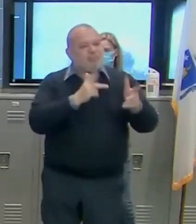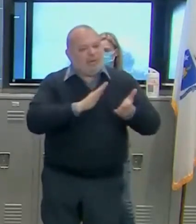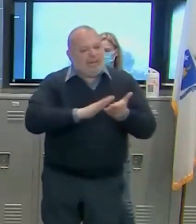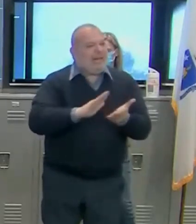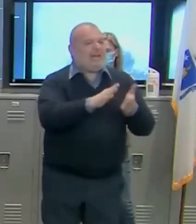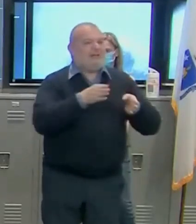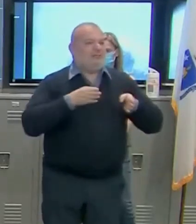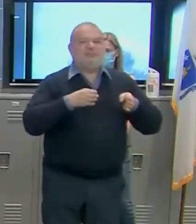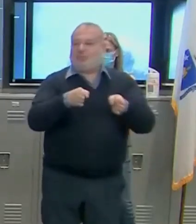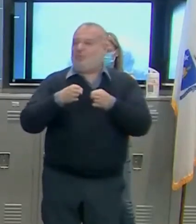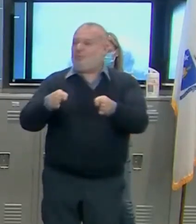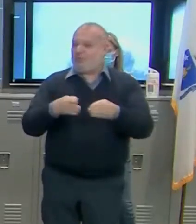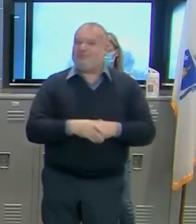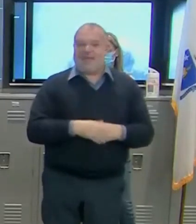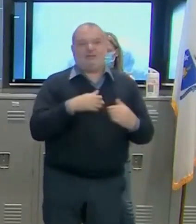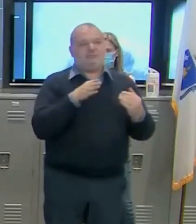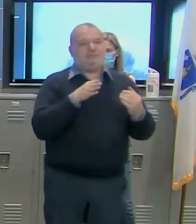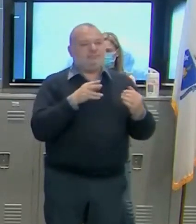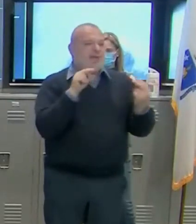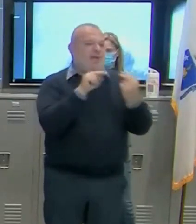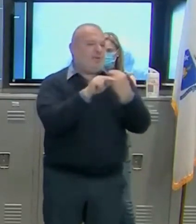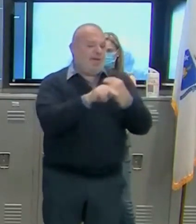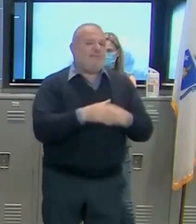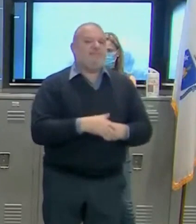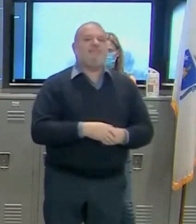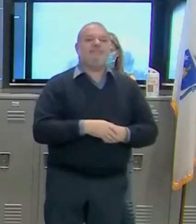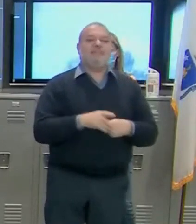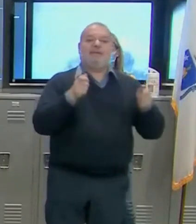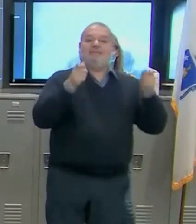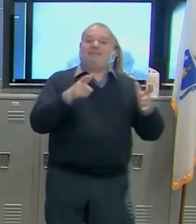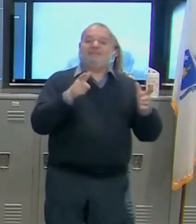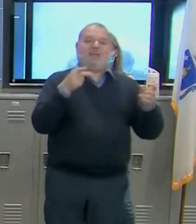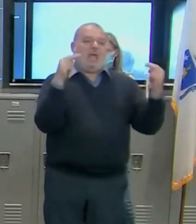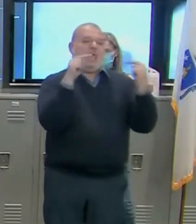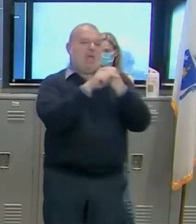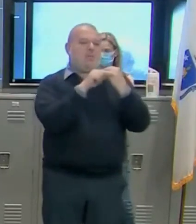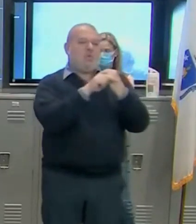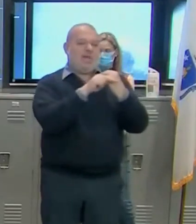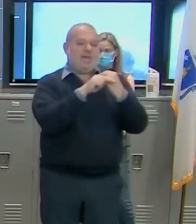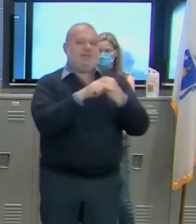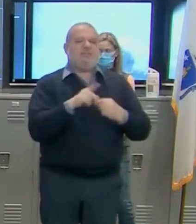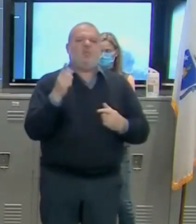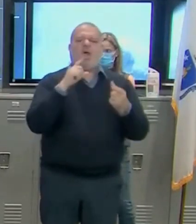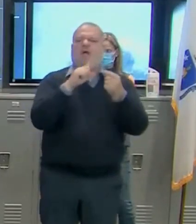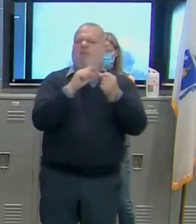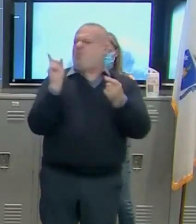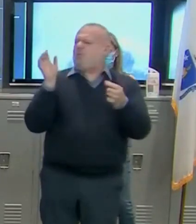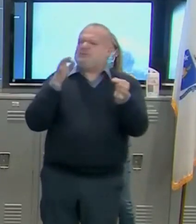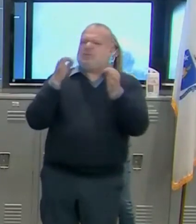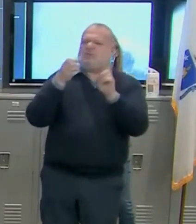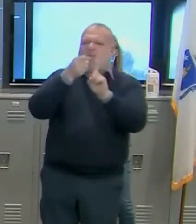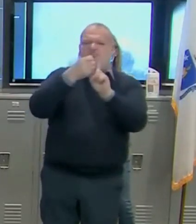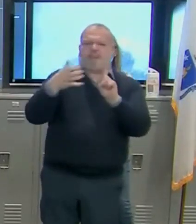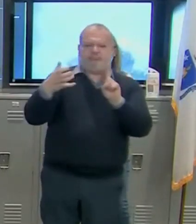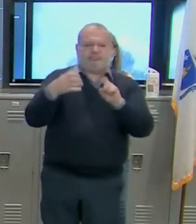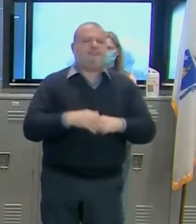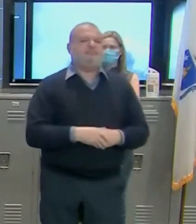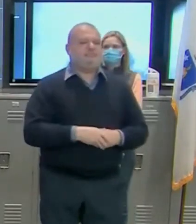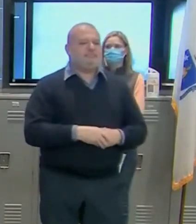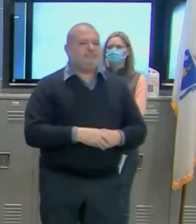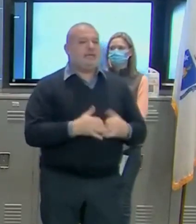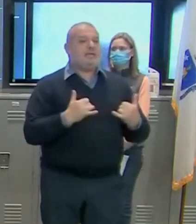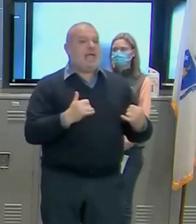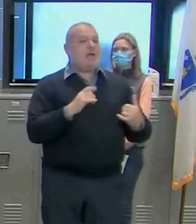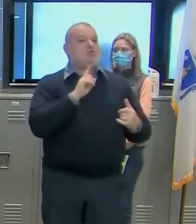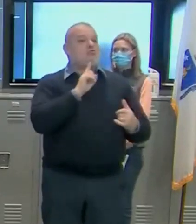will provide more specifics shortly. At this hour, there continues to be road hazards, so we emphasize that people